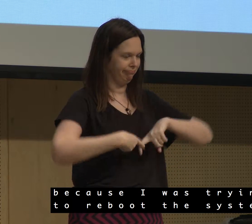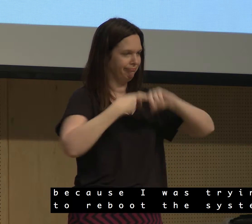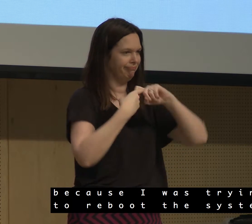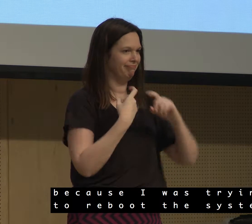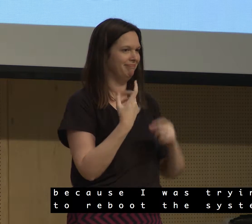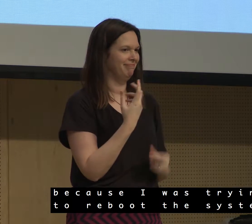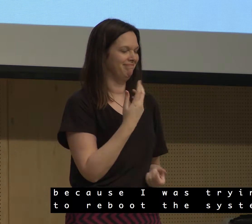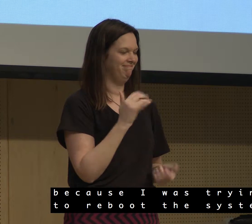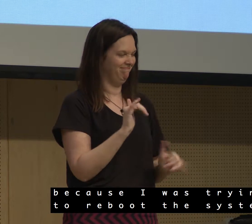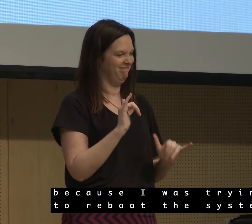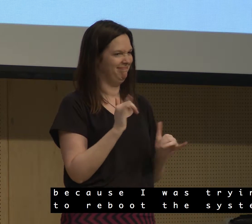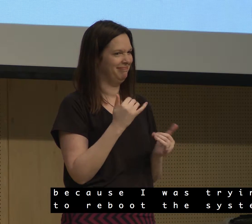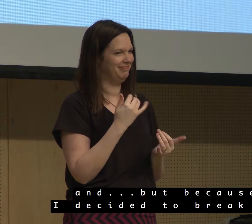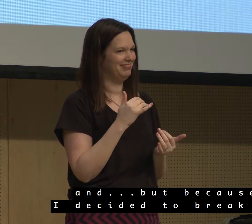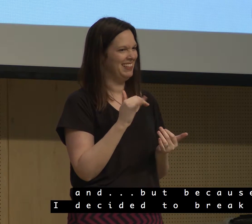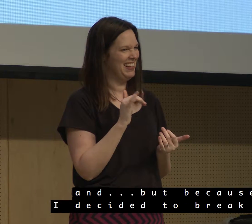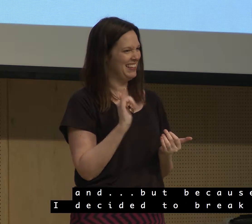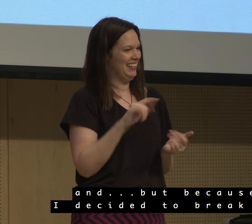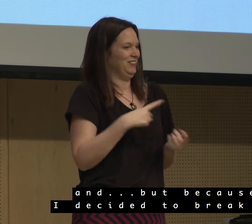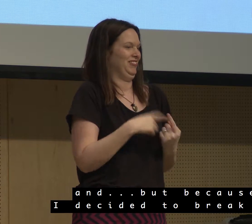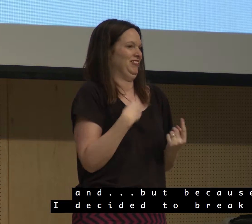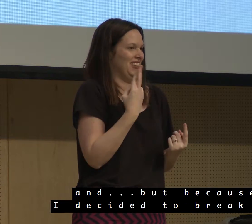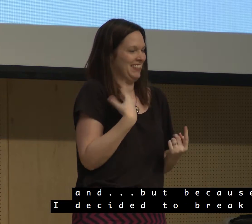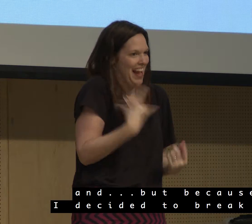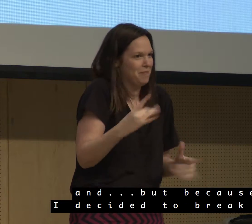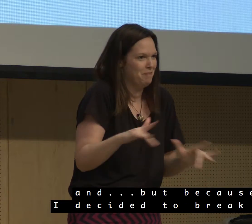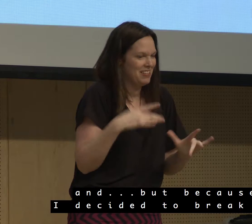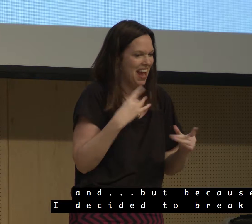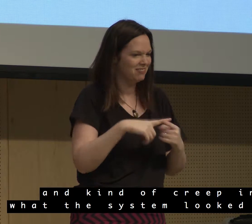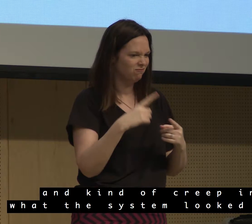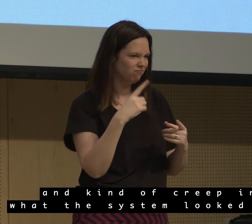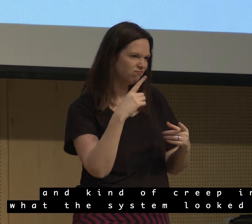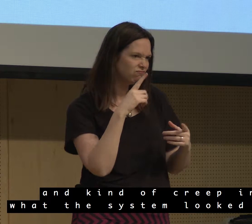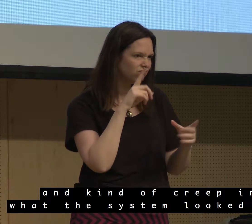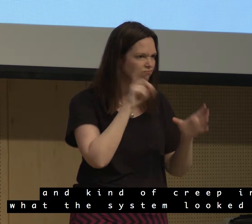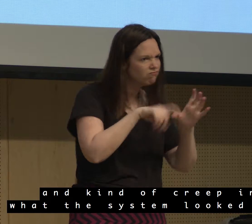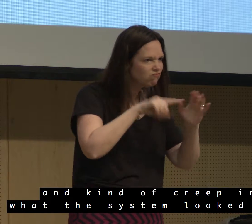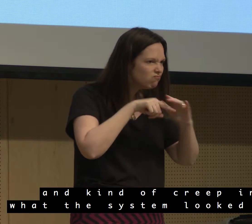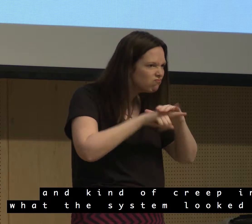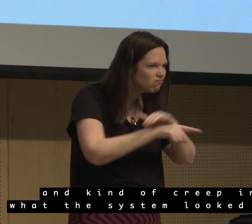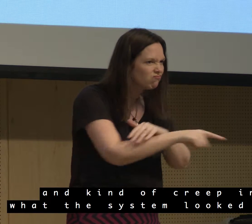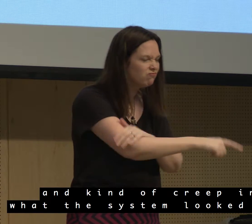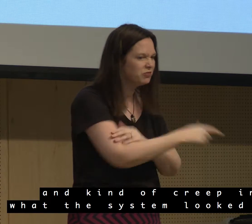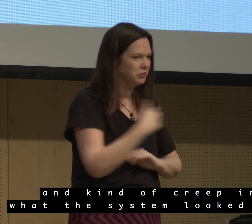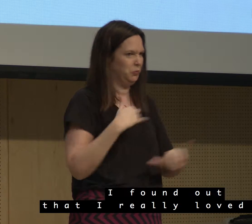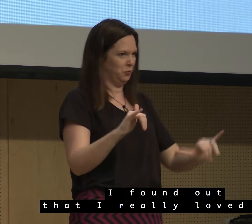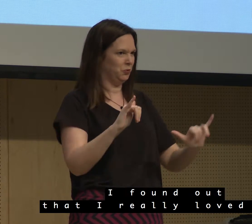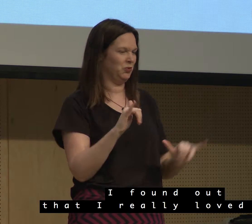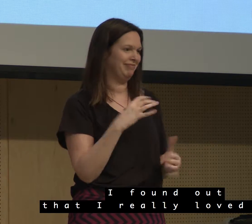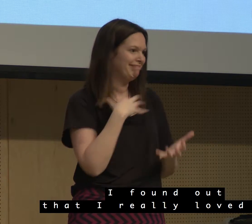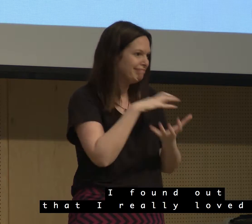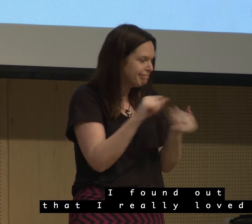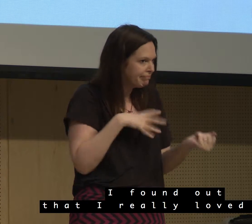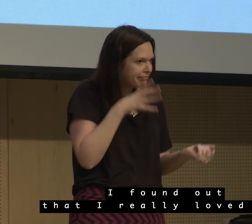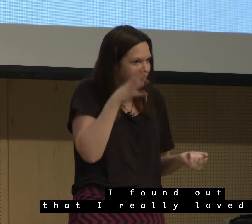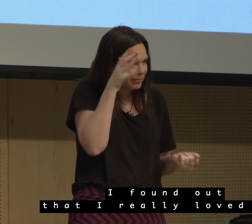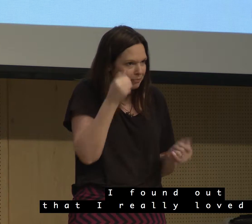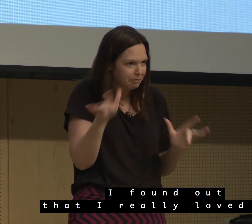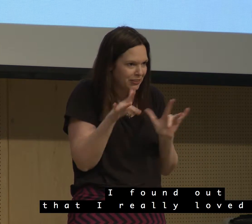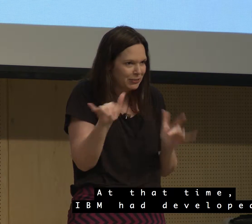to reboot the system. But because I decided to break in and kind of creep into what the system looked like, I found out that I really loved it. At